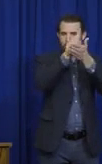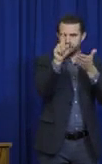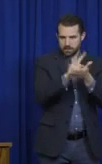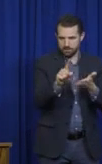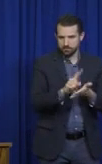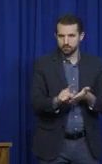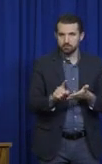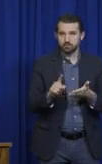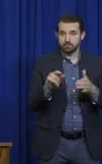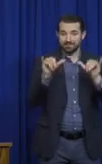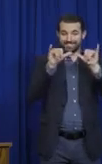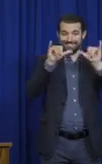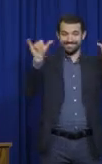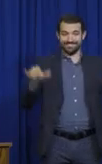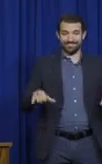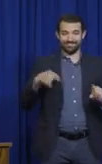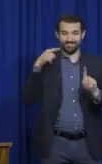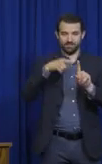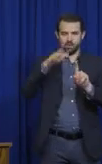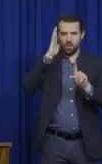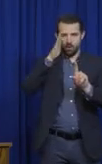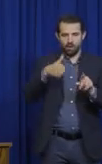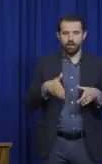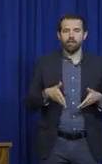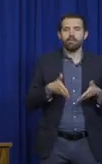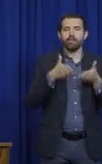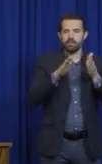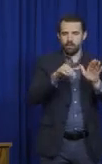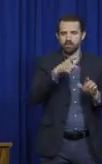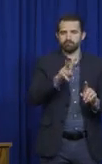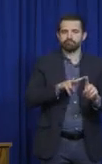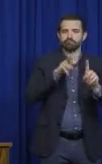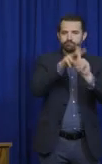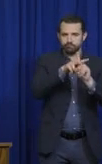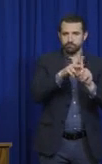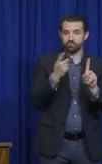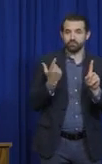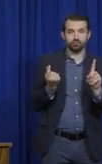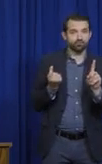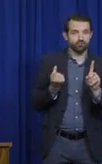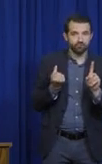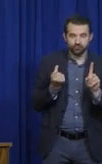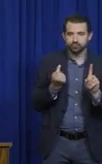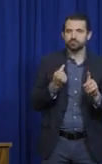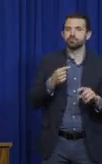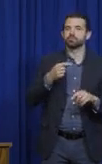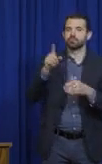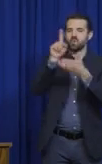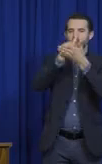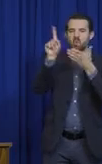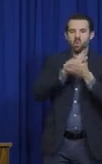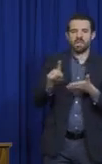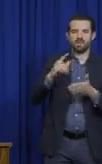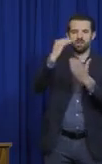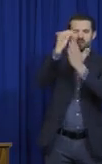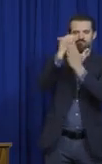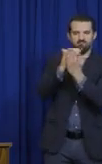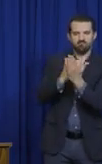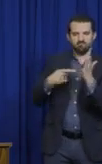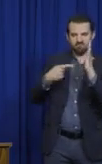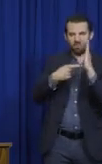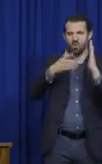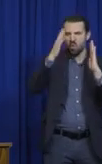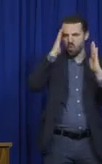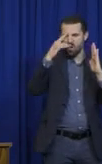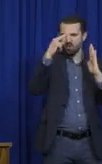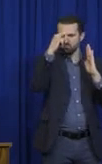will allow you to file for the weeks that are noted on this certification. If you are self-employed and